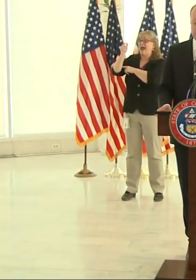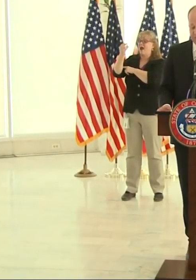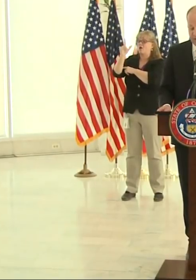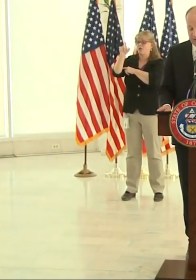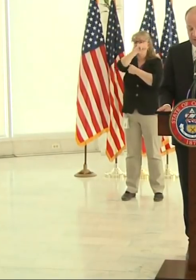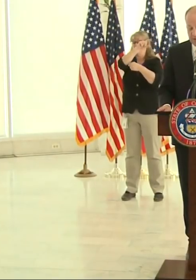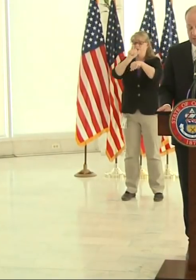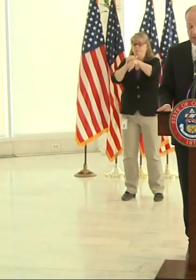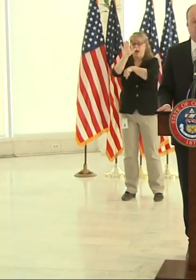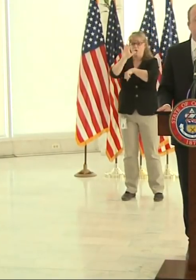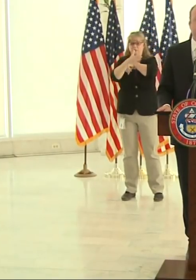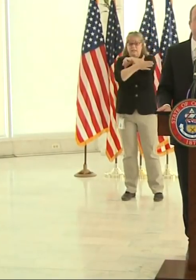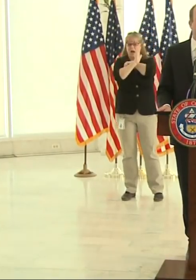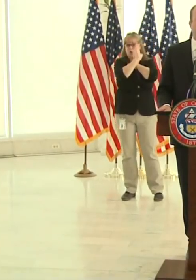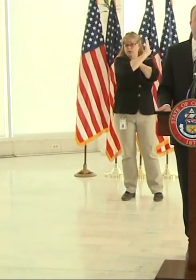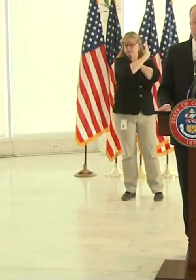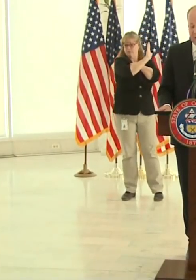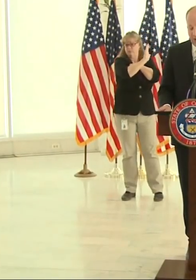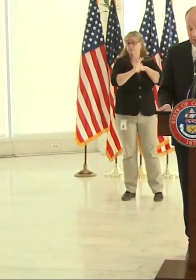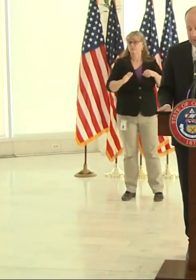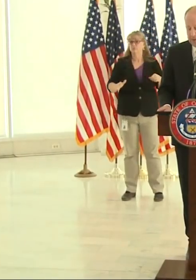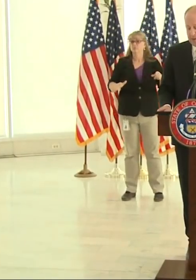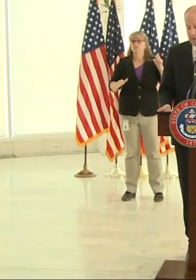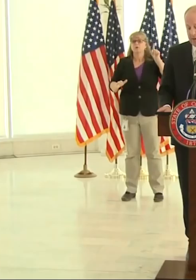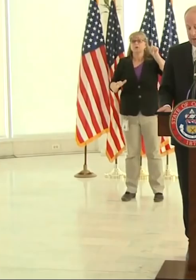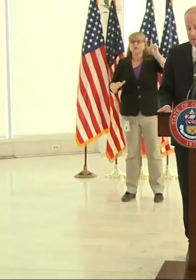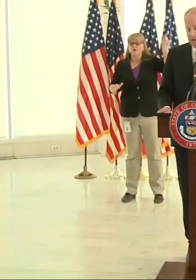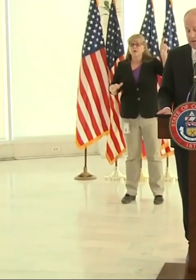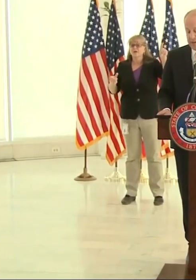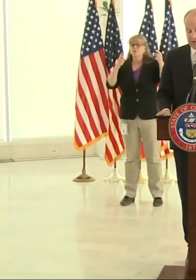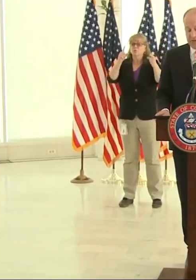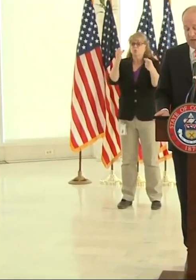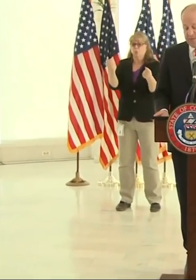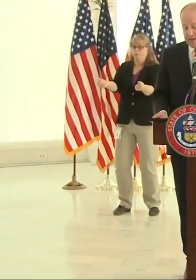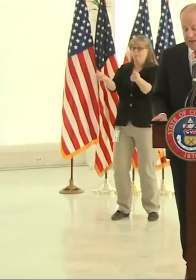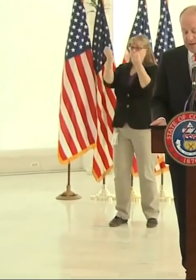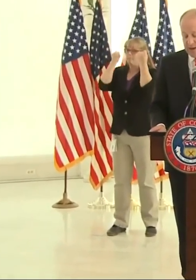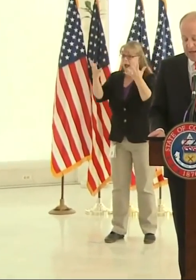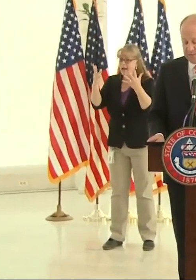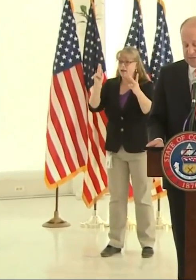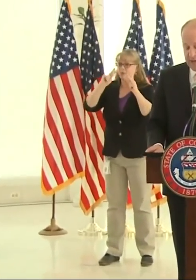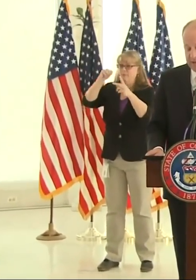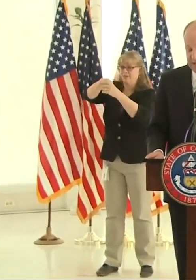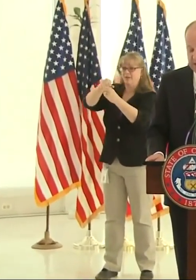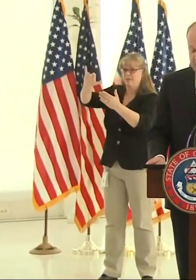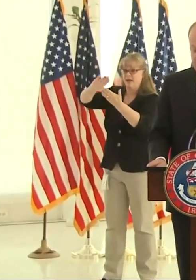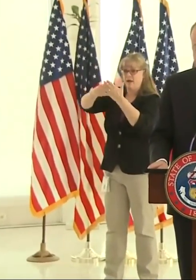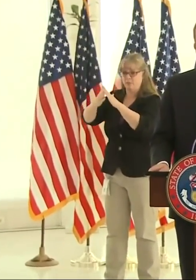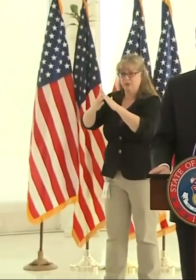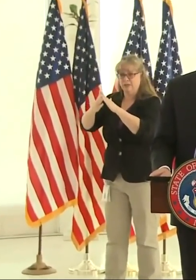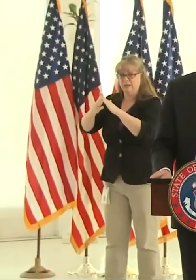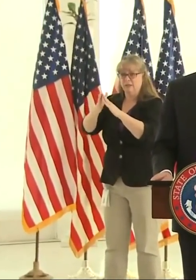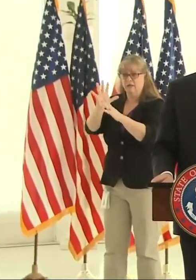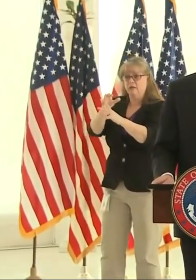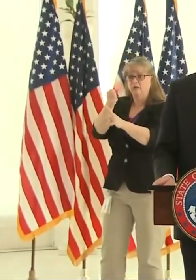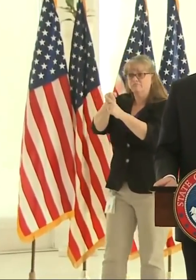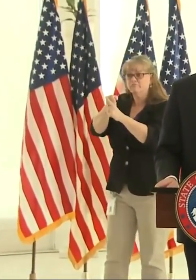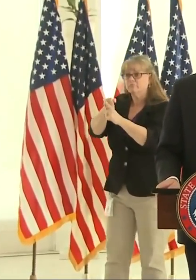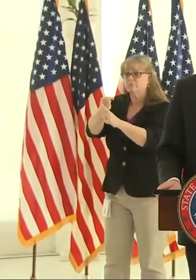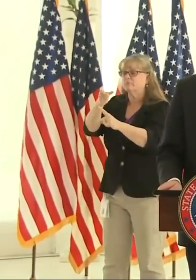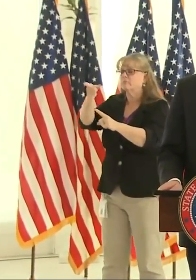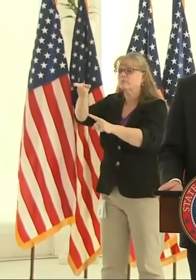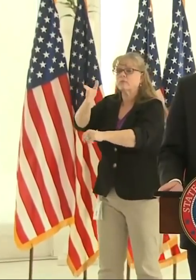iconic members of their community. Musician Rod Powell, entertainment and hospitality manager Bob Lazier,